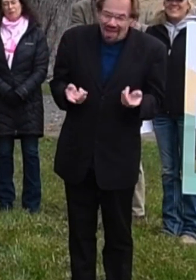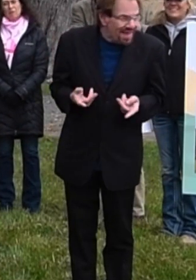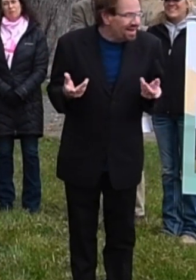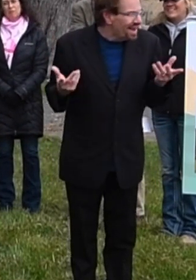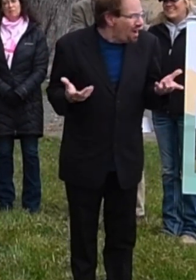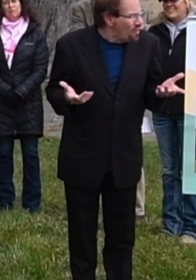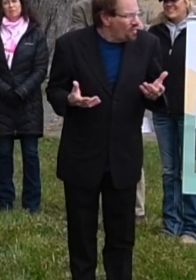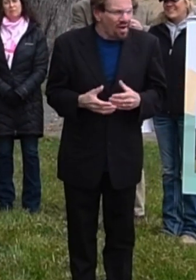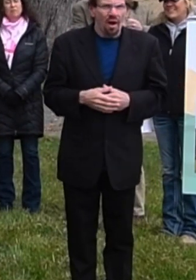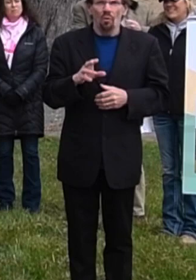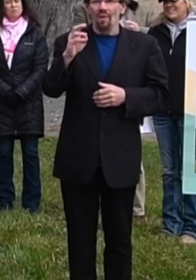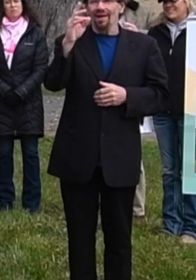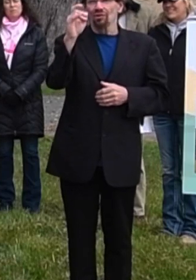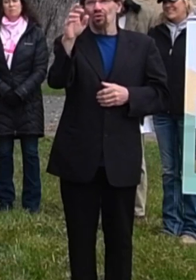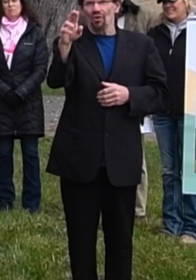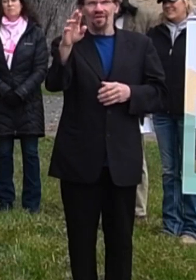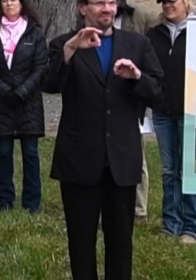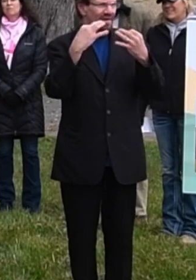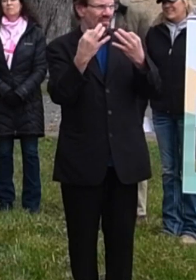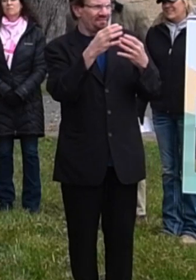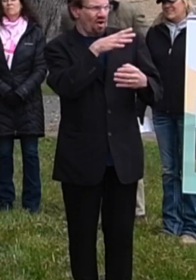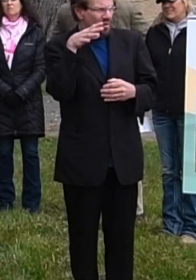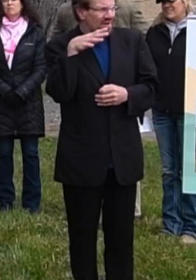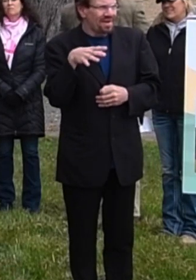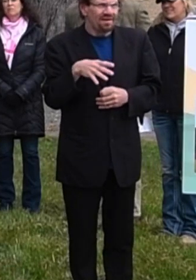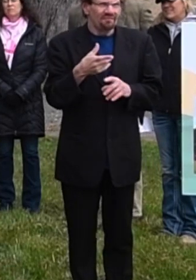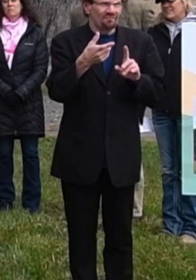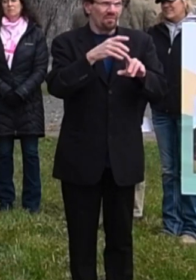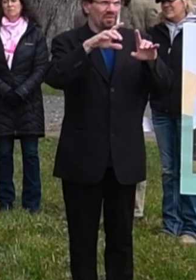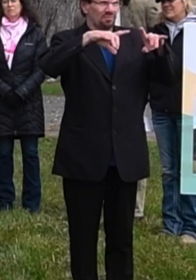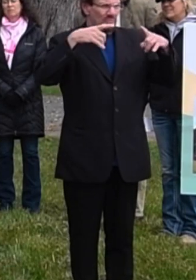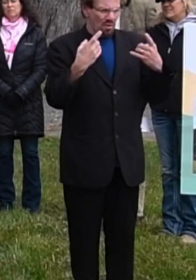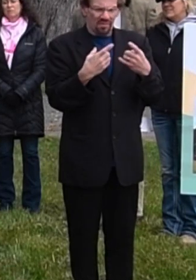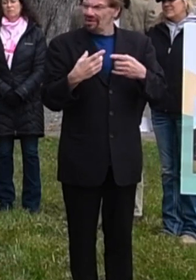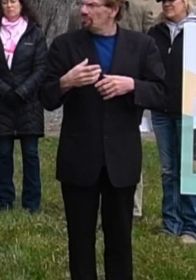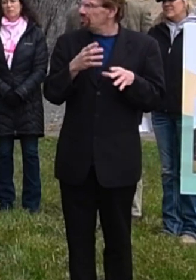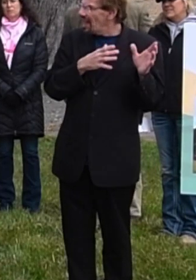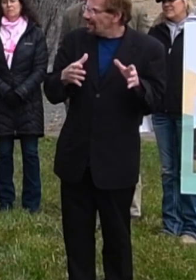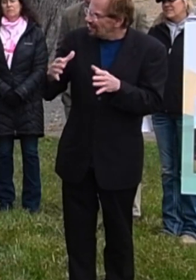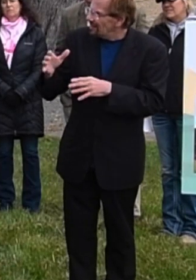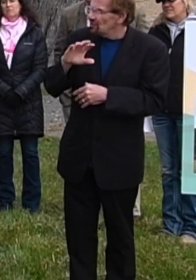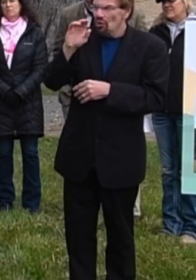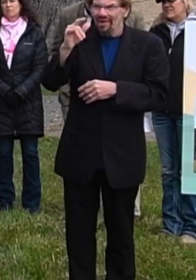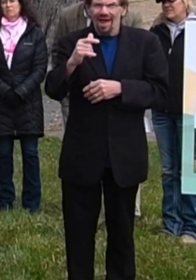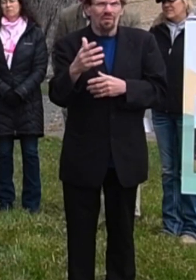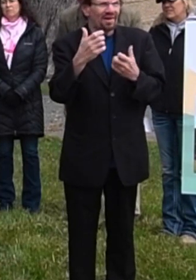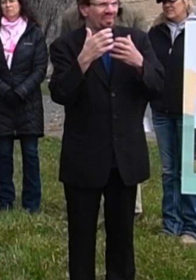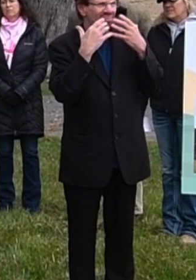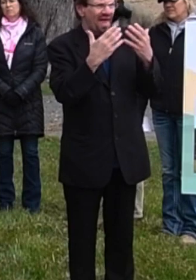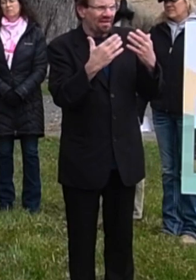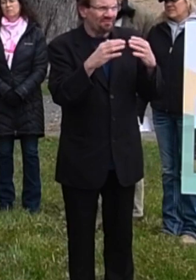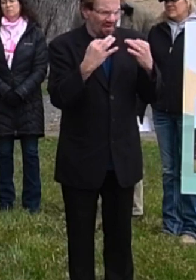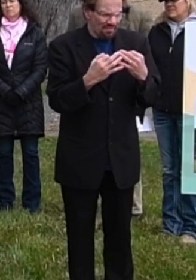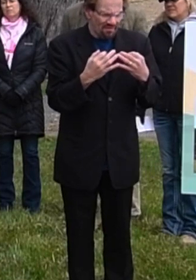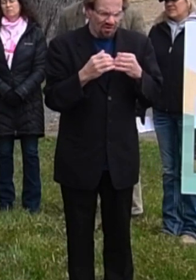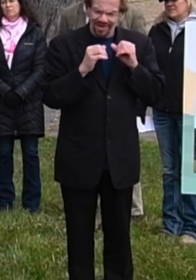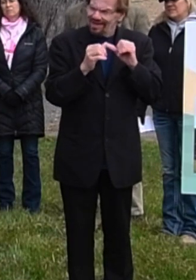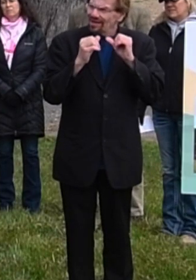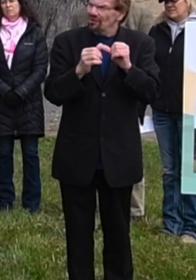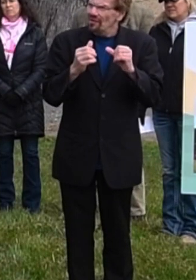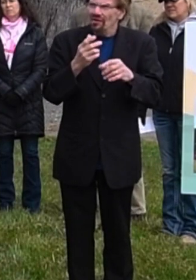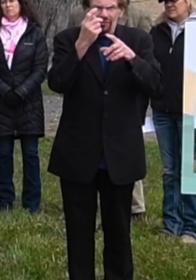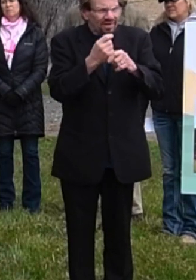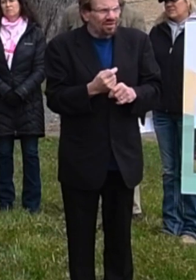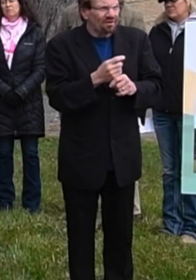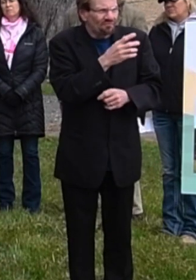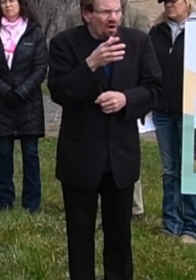the Winkler family farm. And on behalf of the Department of Planning and Zoning, I want to thank the family for continuing their tradition of